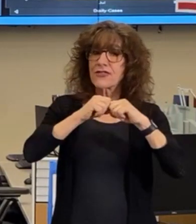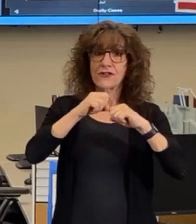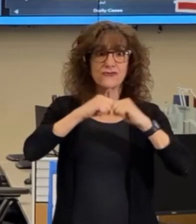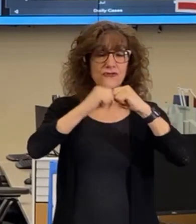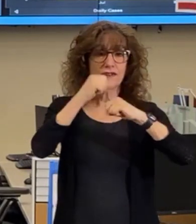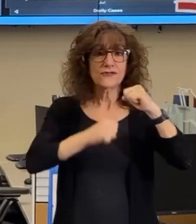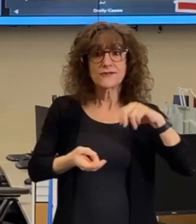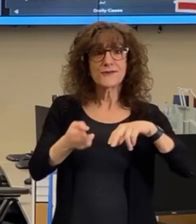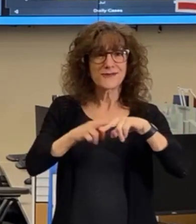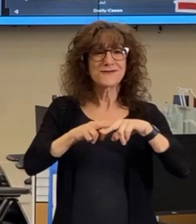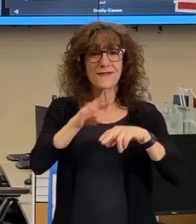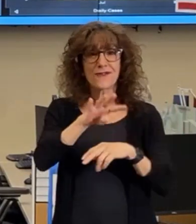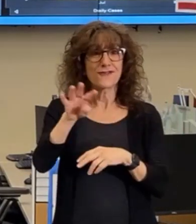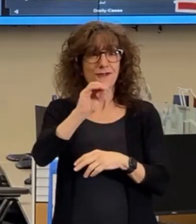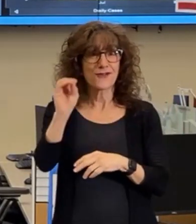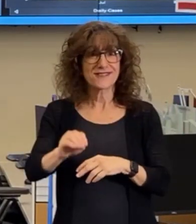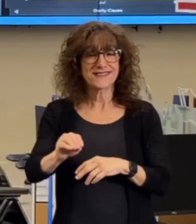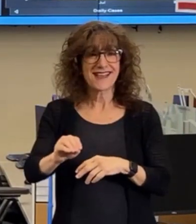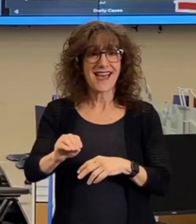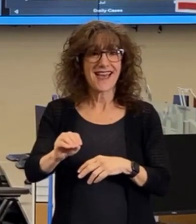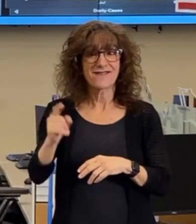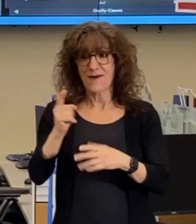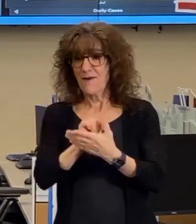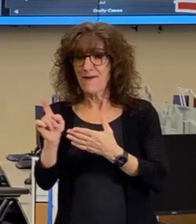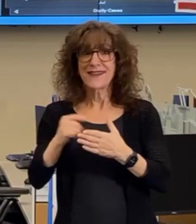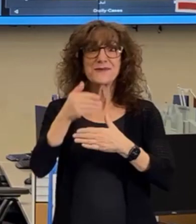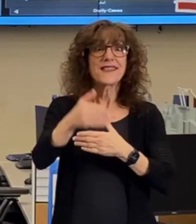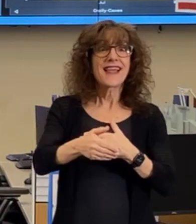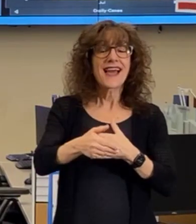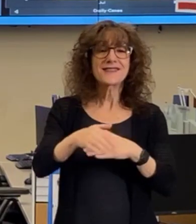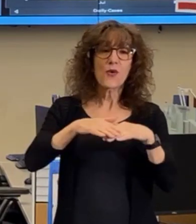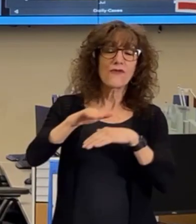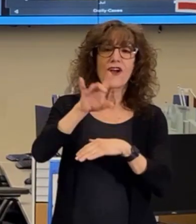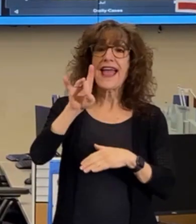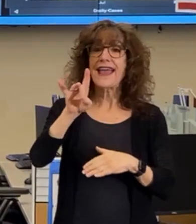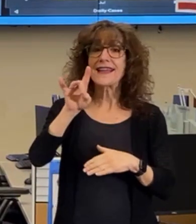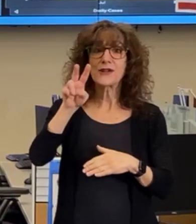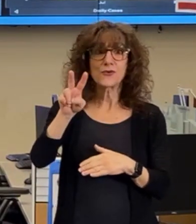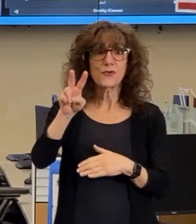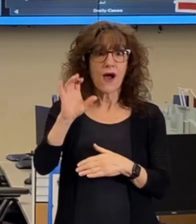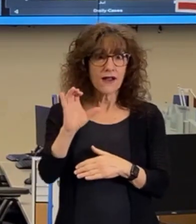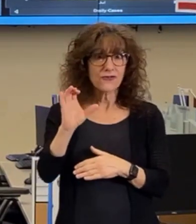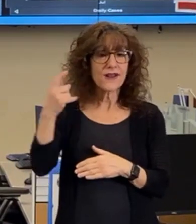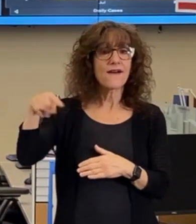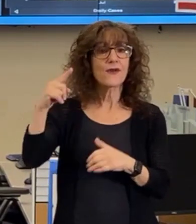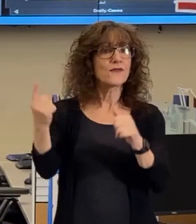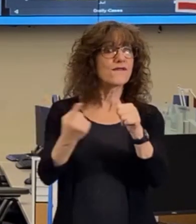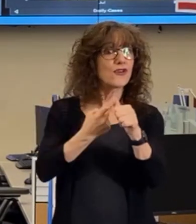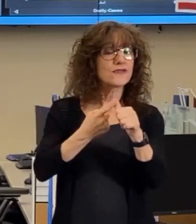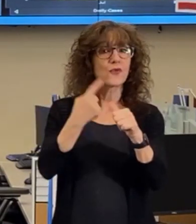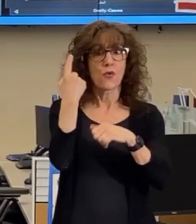44% the amount of vaccine from one week over the next. Over 8,200 of those were first or